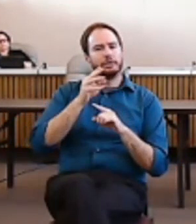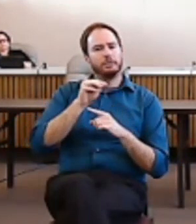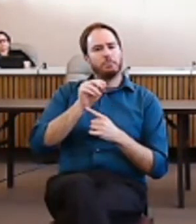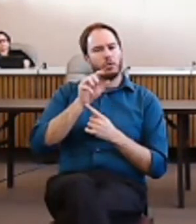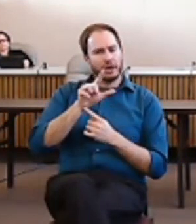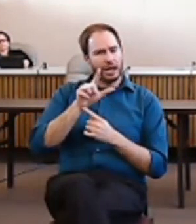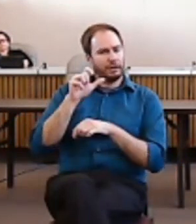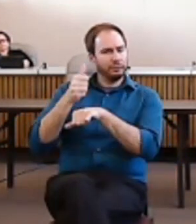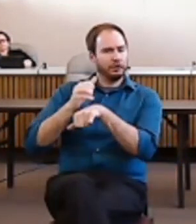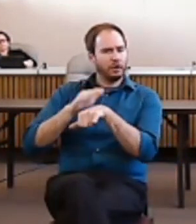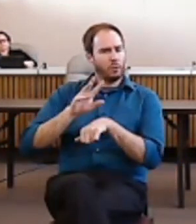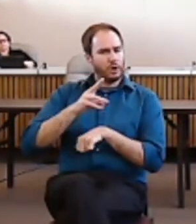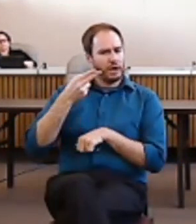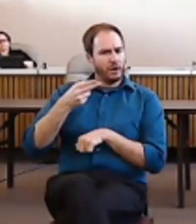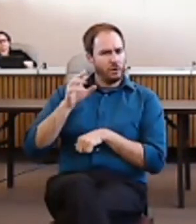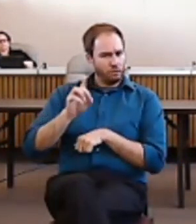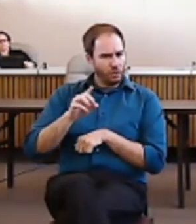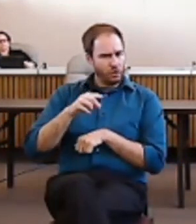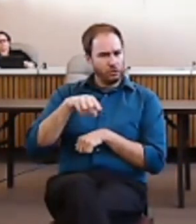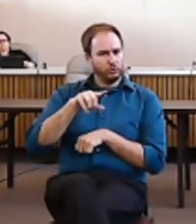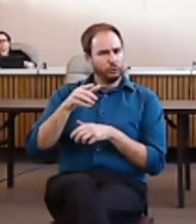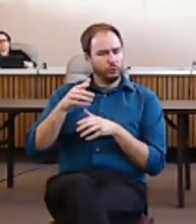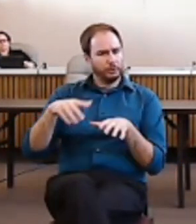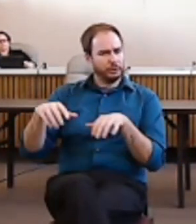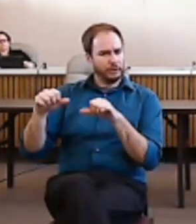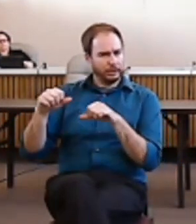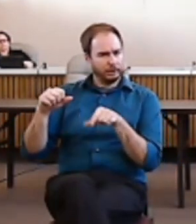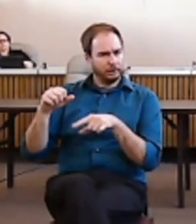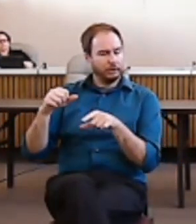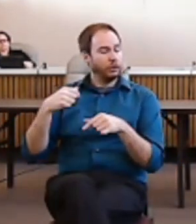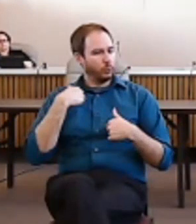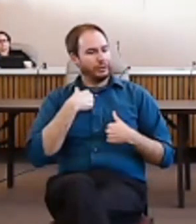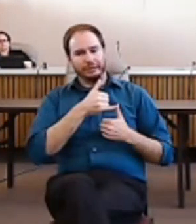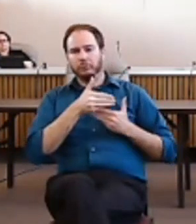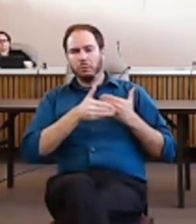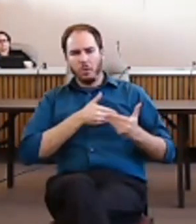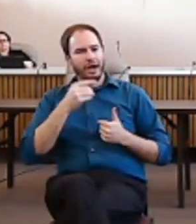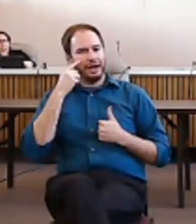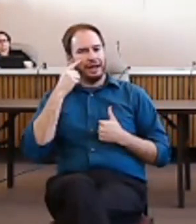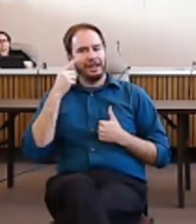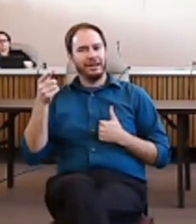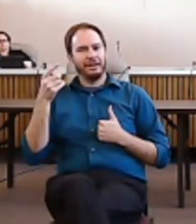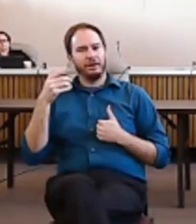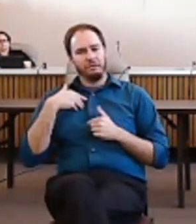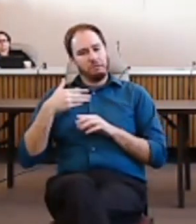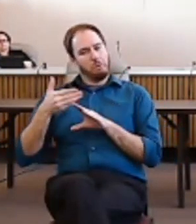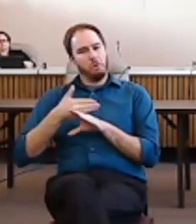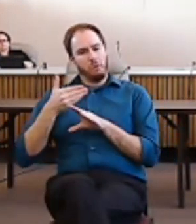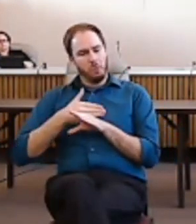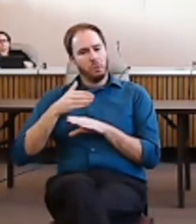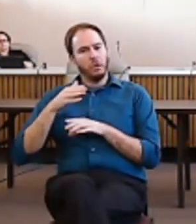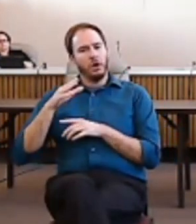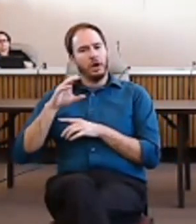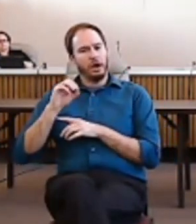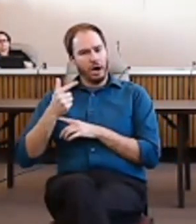motel used to be on West Henrietta Road? So we are in process. I believe they just had their pre-con meeting this week, and